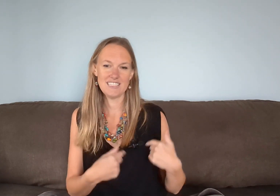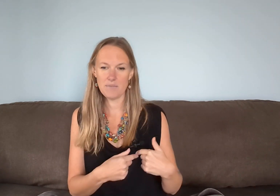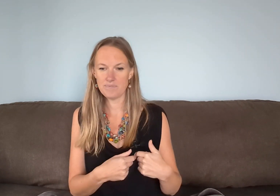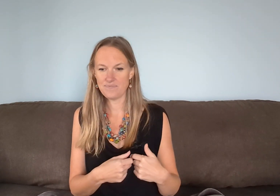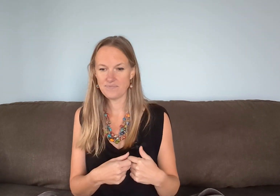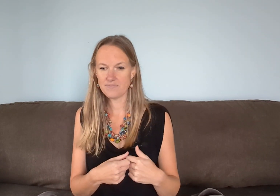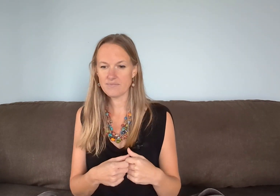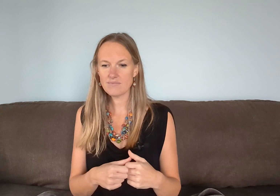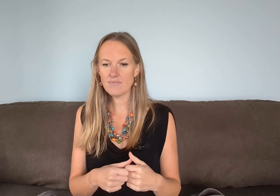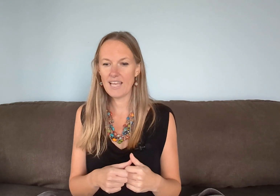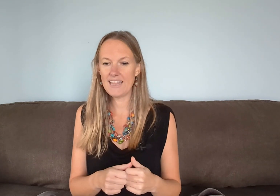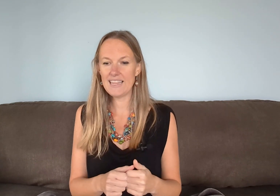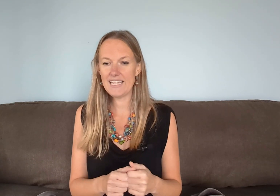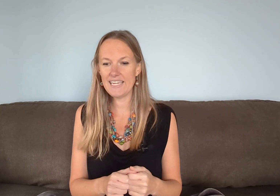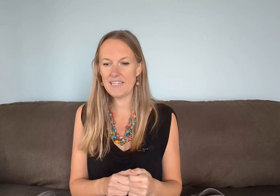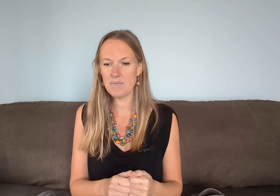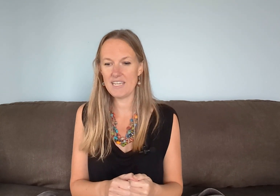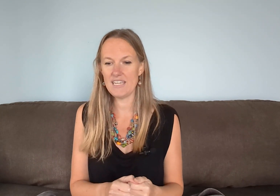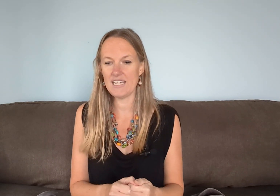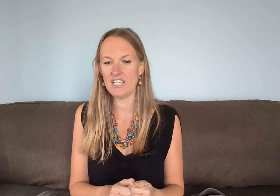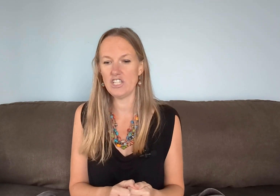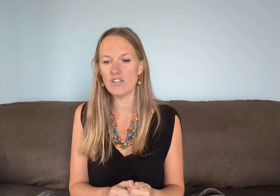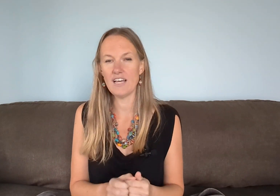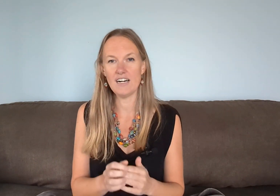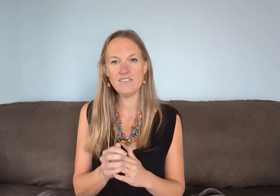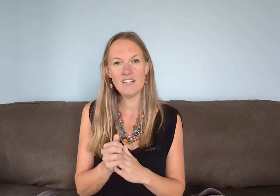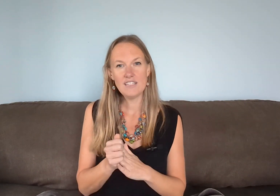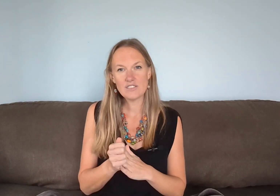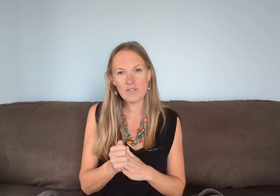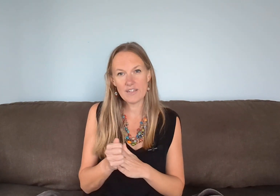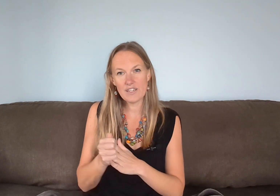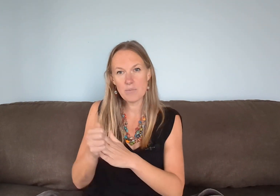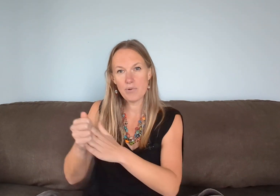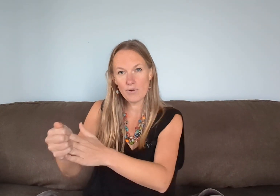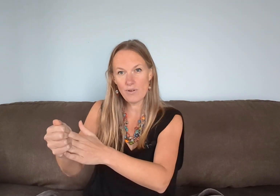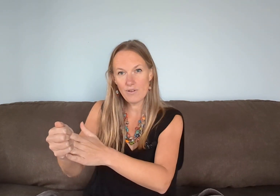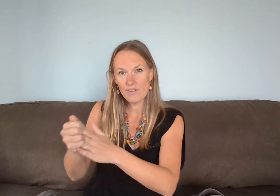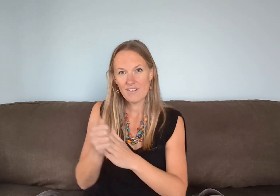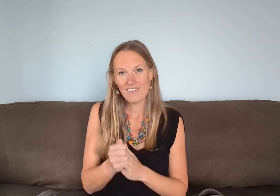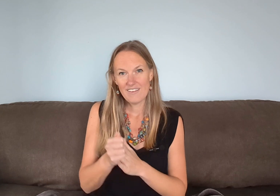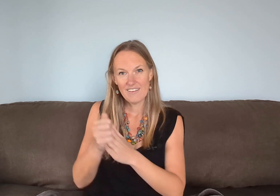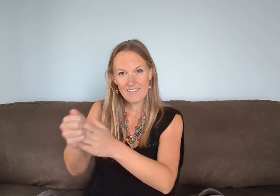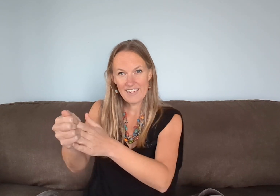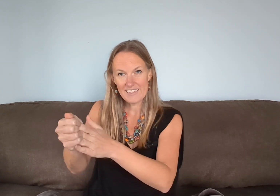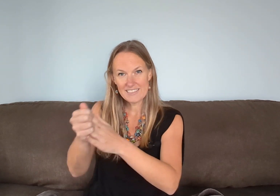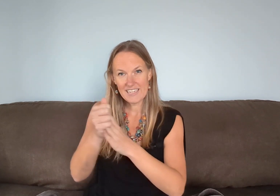shape, and lead me in your love. So there you're going to pull your hand,